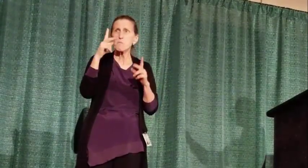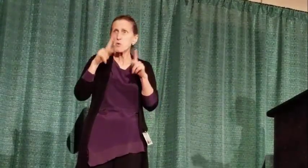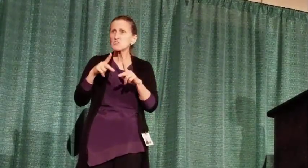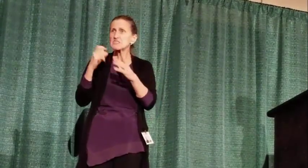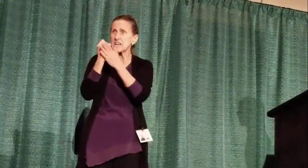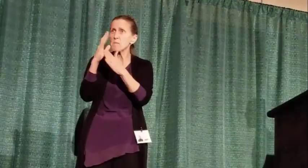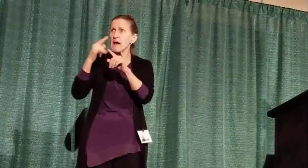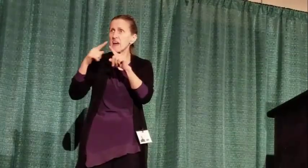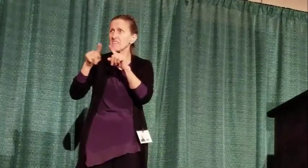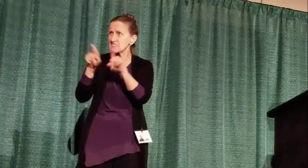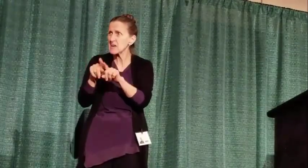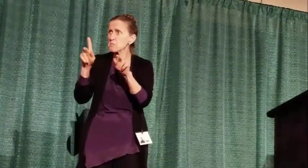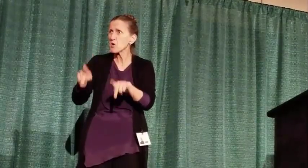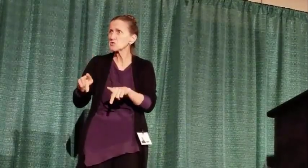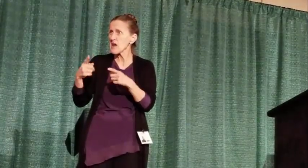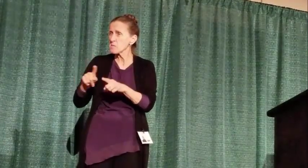knife?